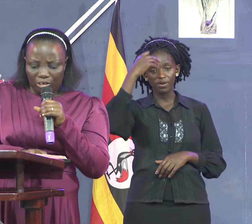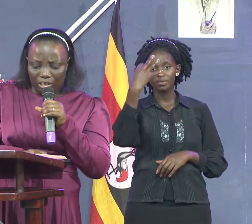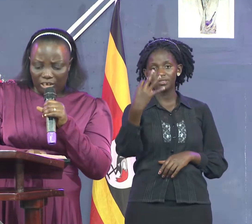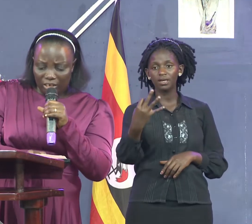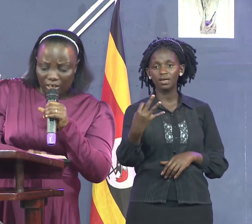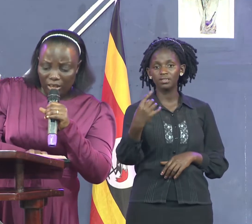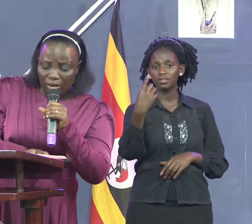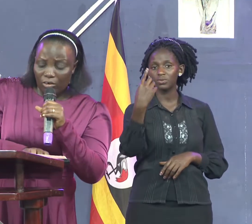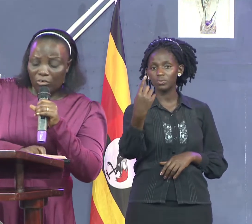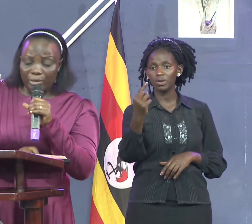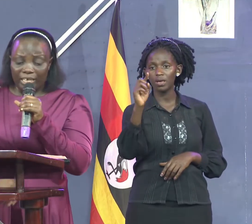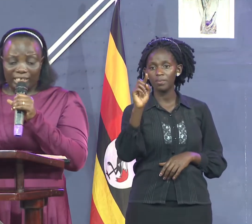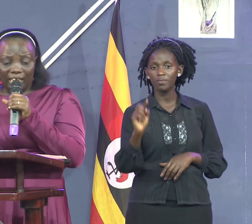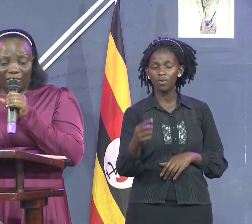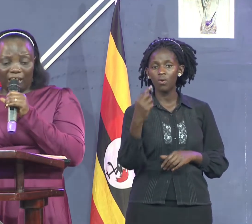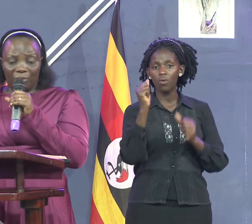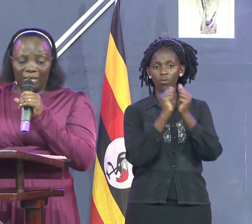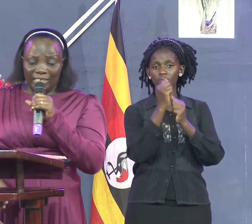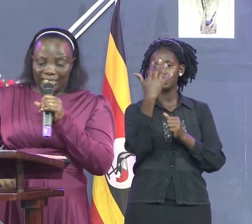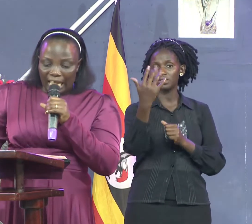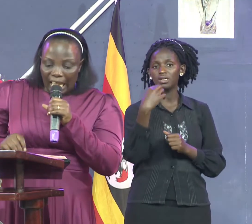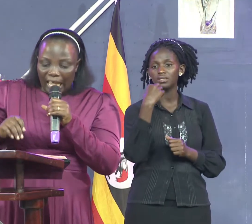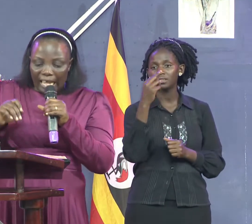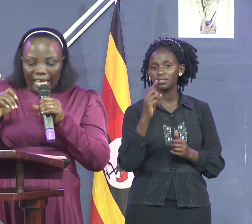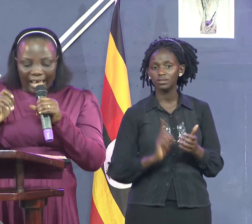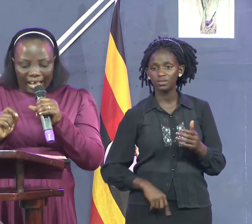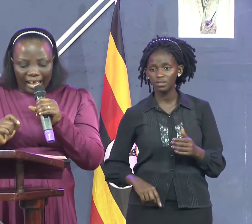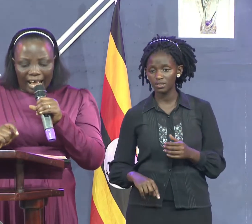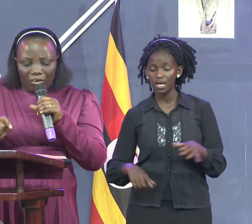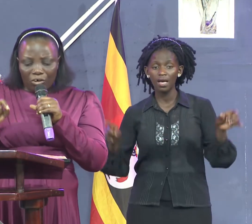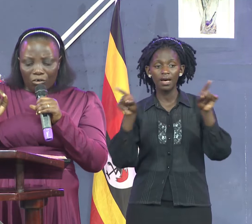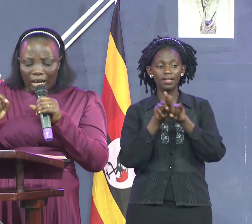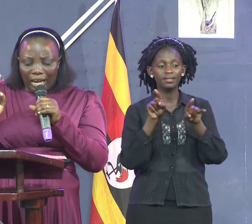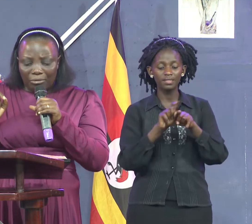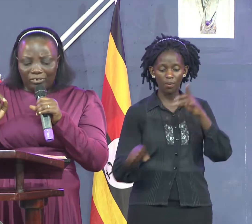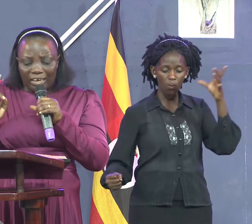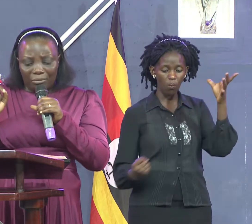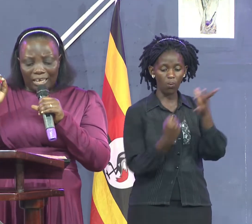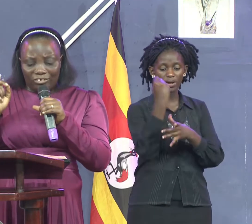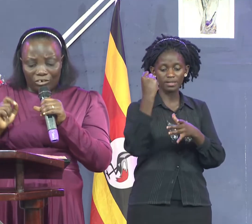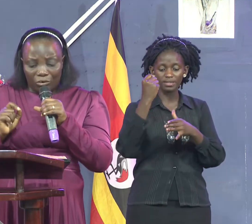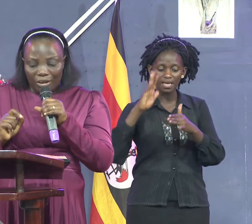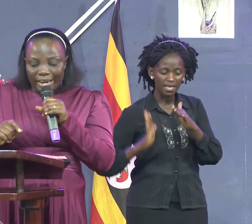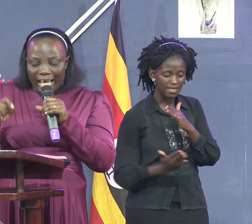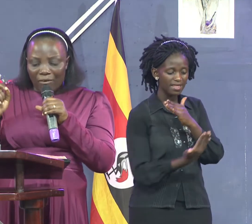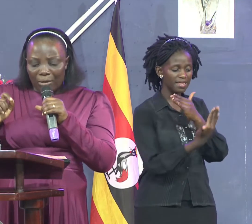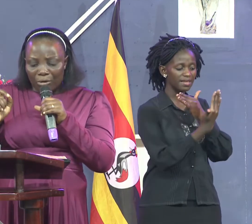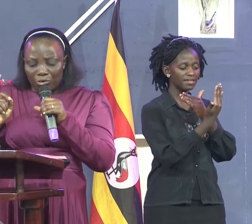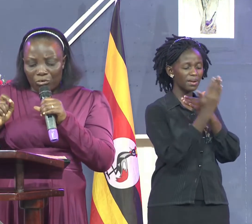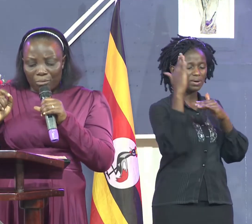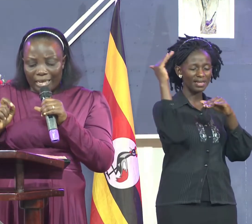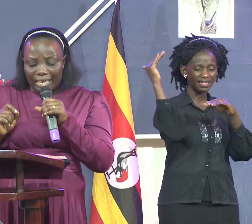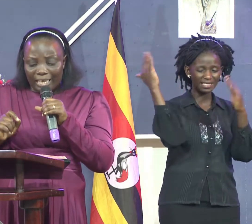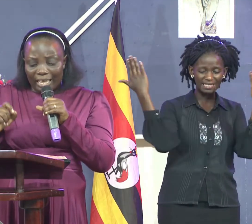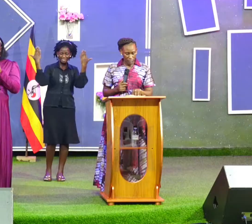eno mulinyiriri ole 15 agamba nti era agolokokanga bukyali bwakiro nawe